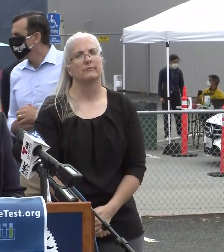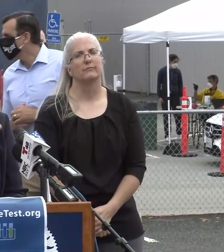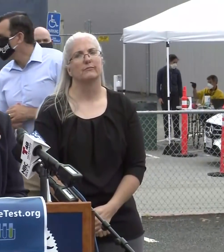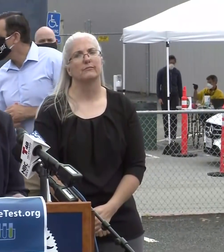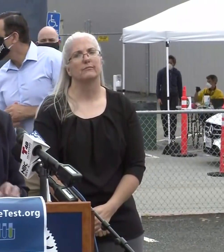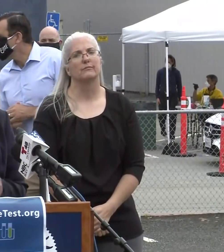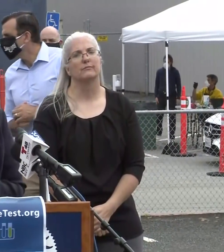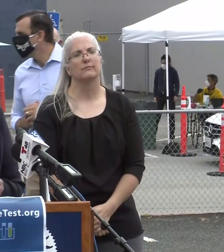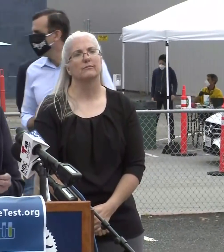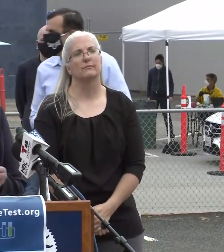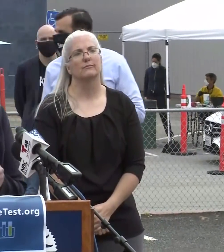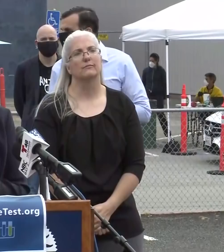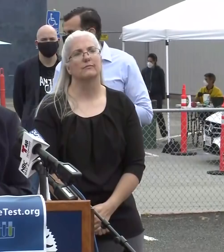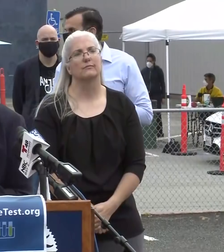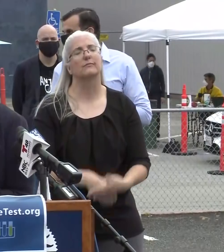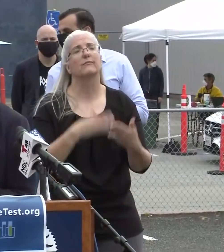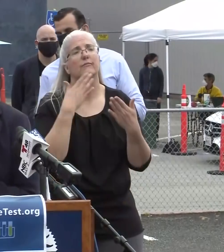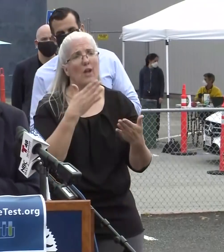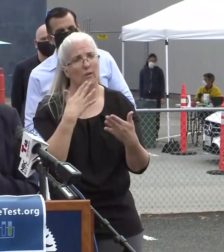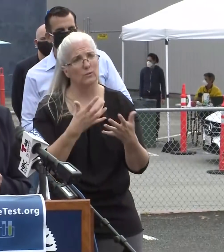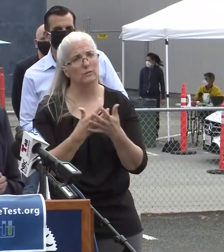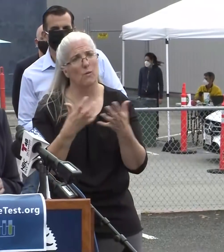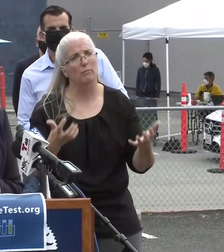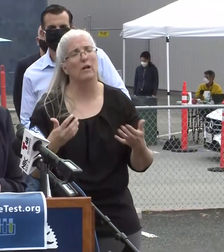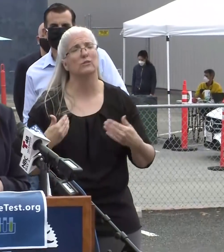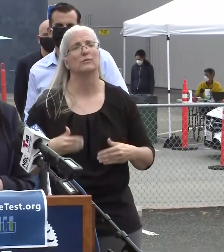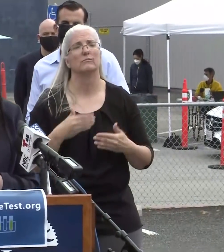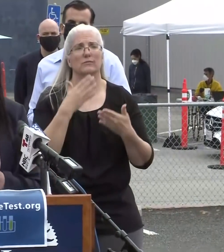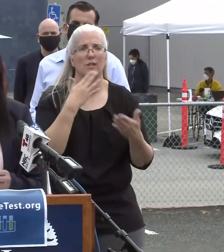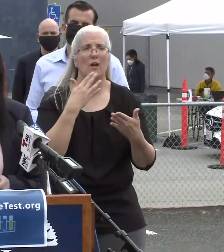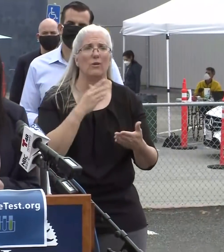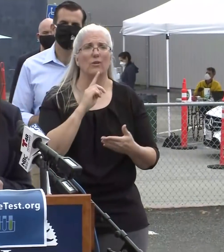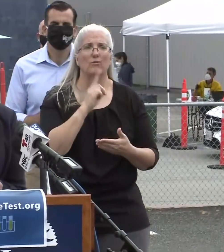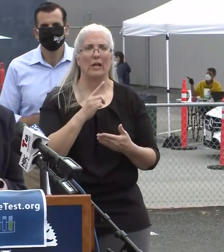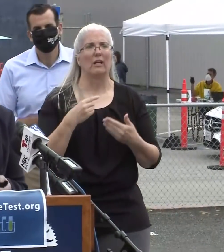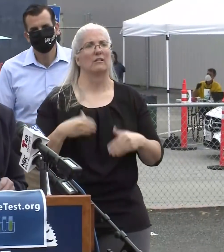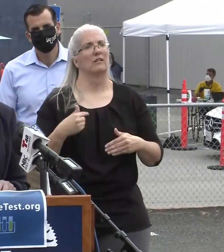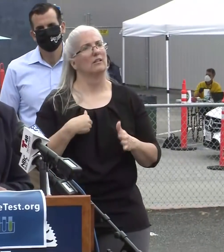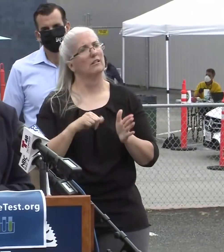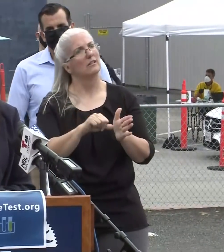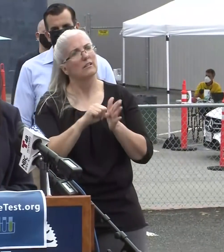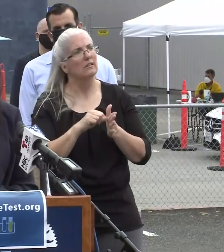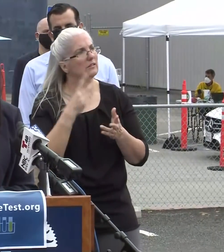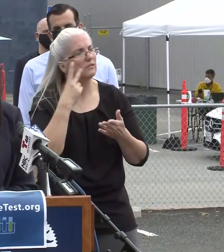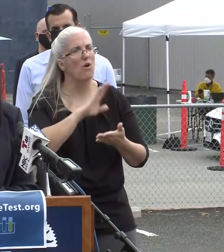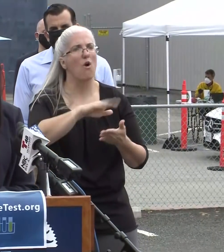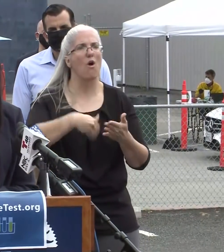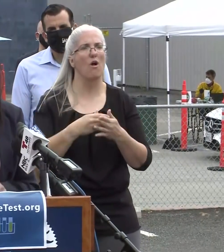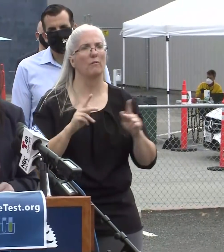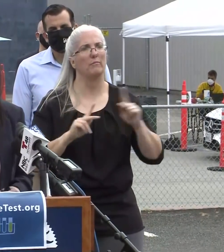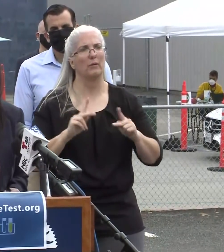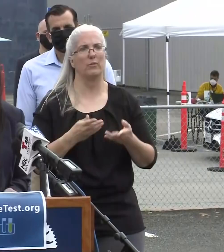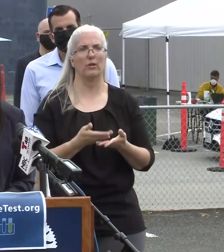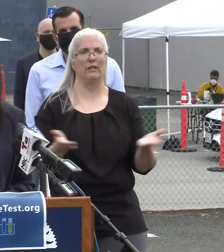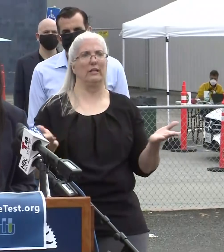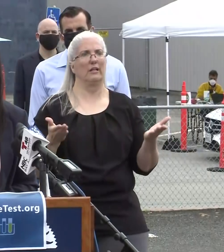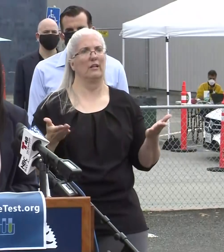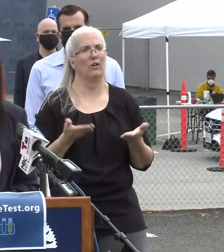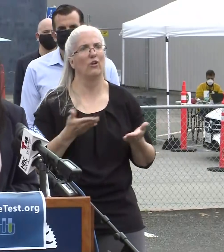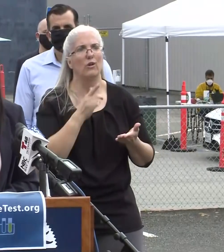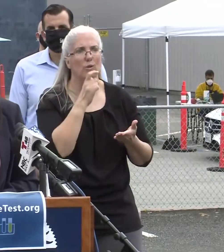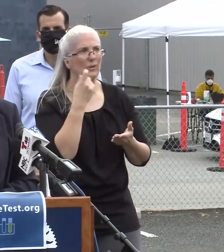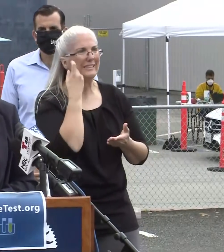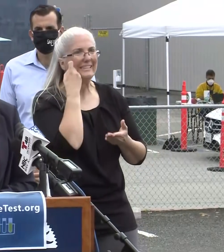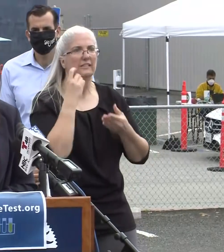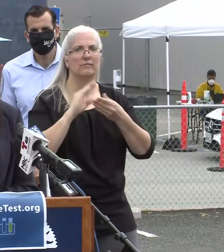Gracias. Thank you so much. Wow. Thank you to all the wonderful folks that just spoke.